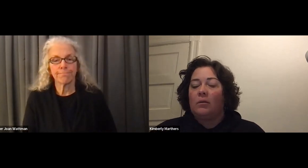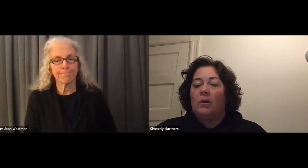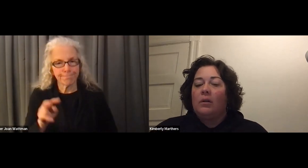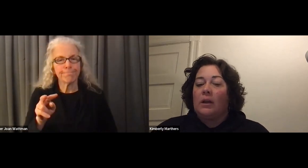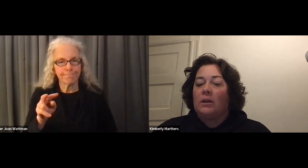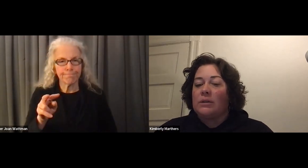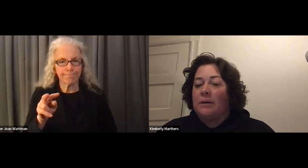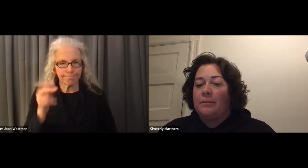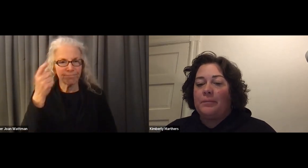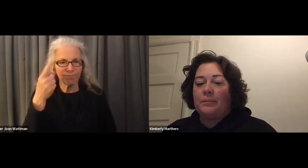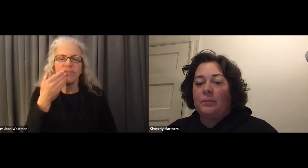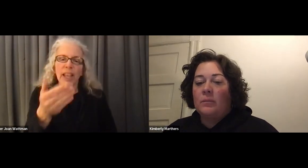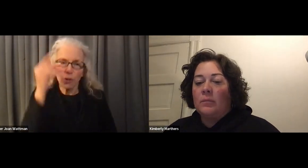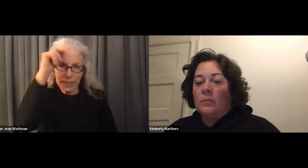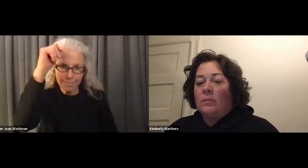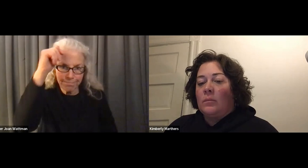Okay, thank you, Tim.